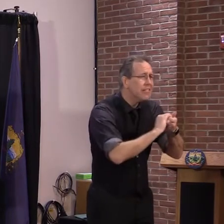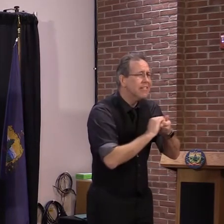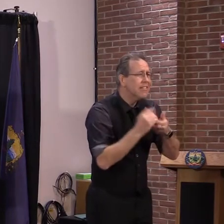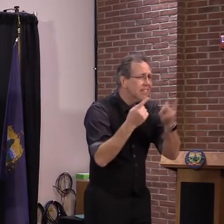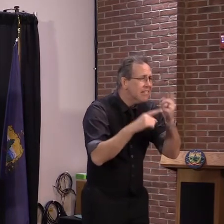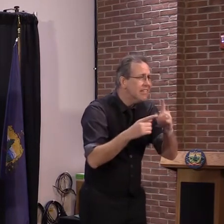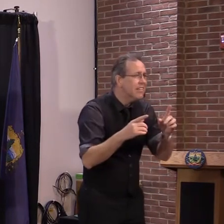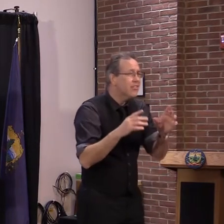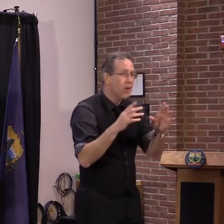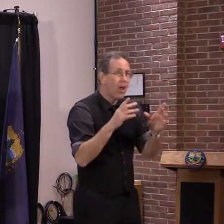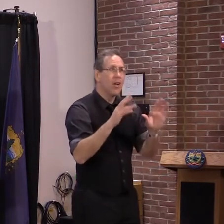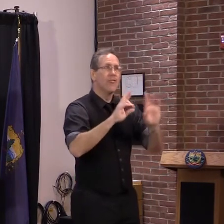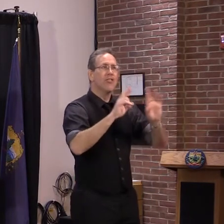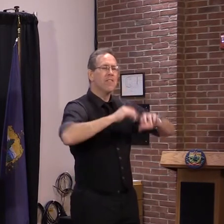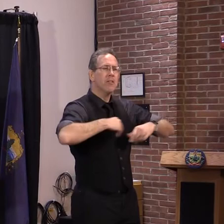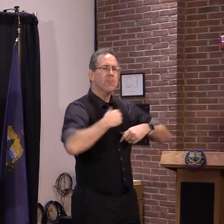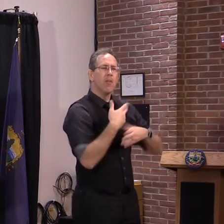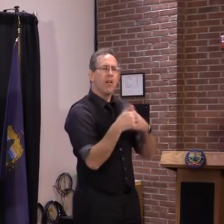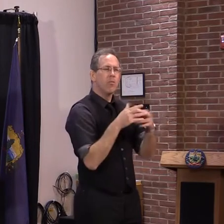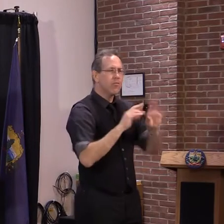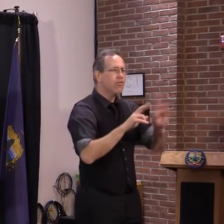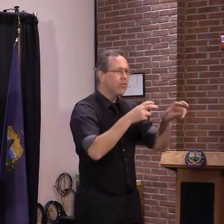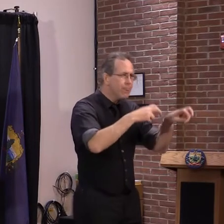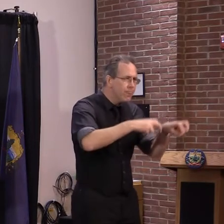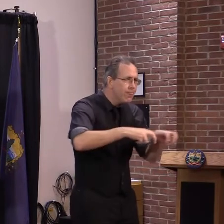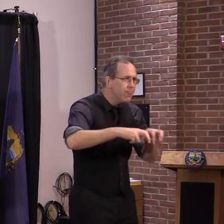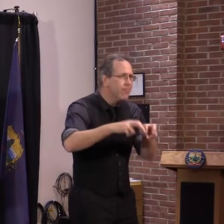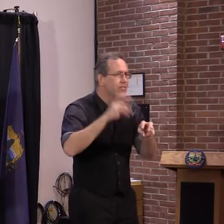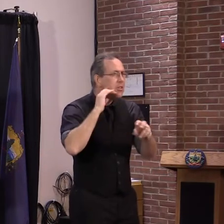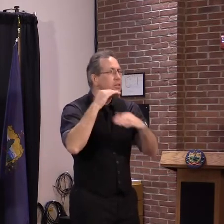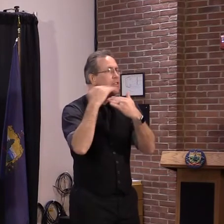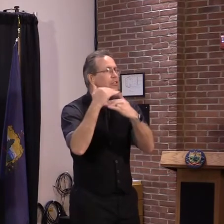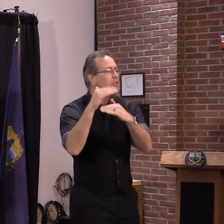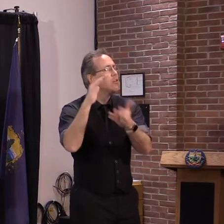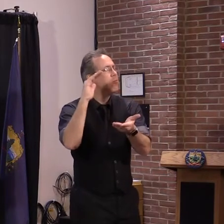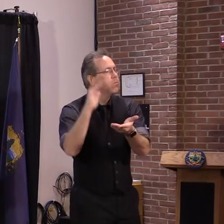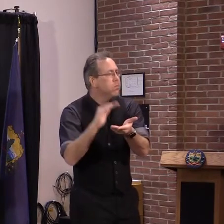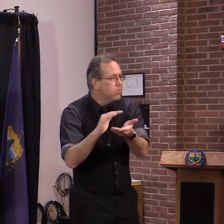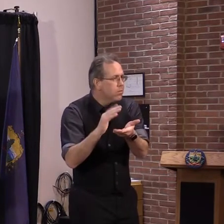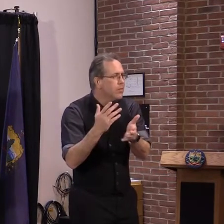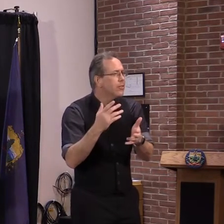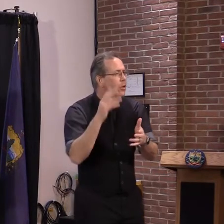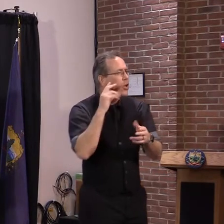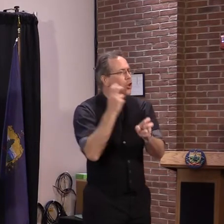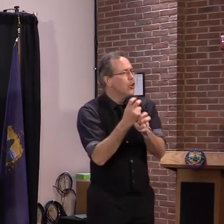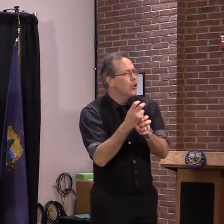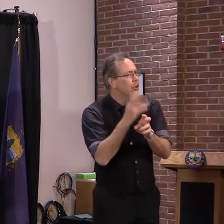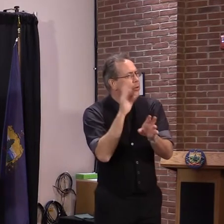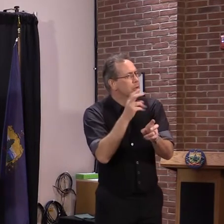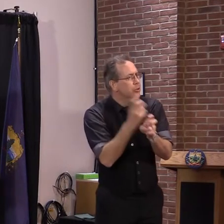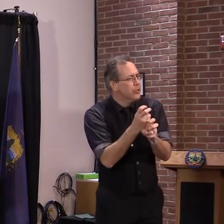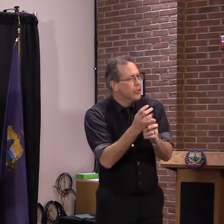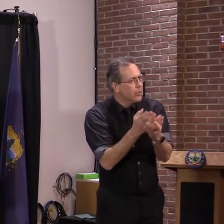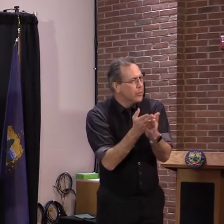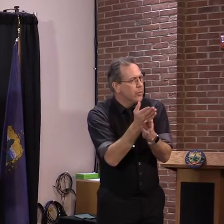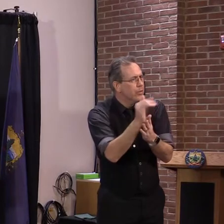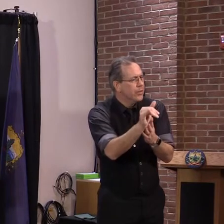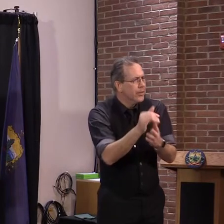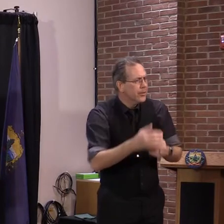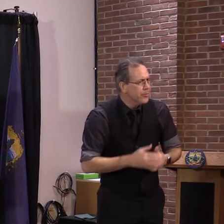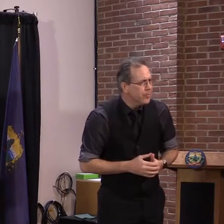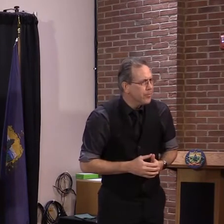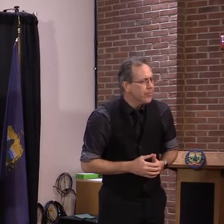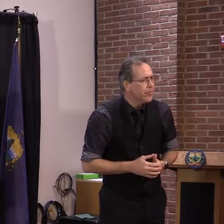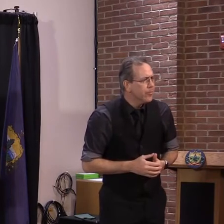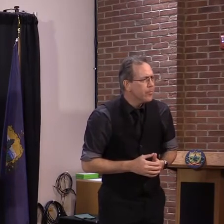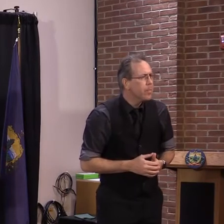of lifting some of the mitigation requirements, but that's hard work too. But we need to, as we have throughout many of these